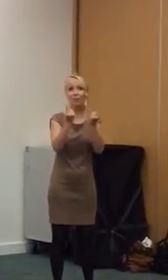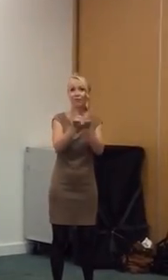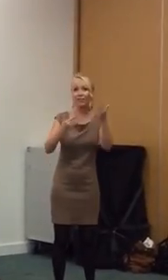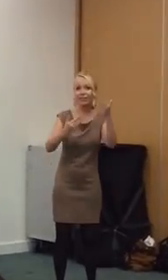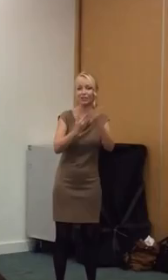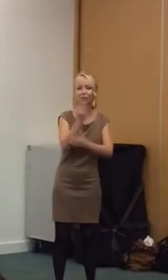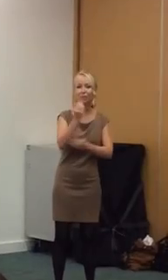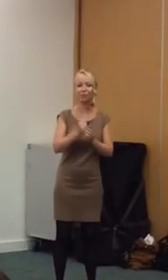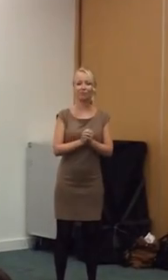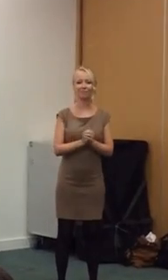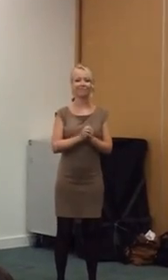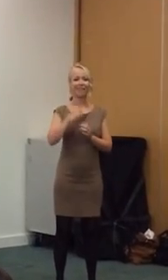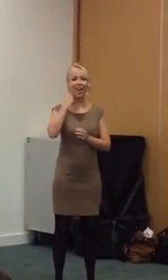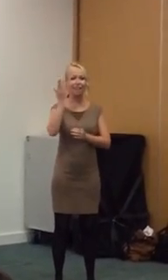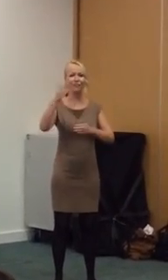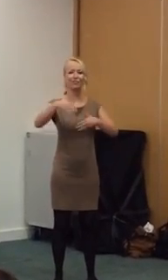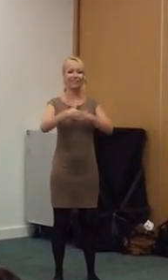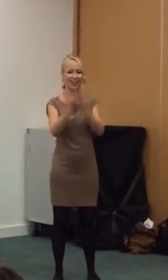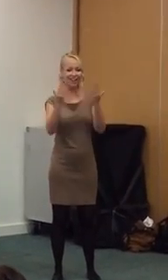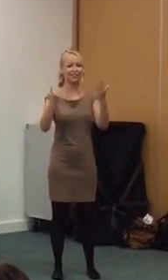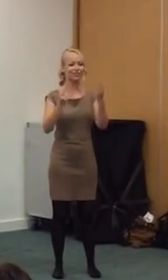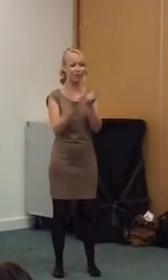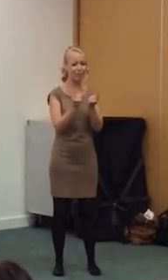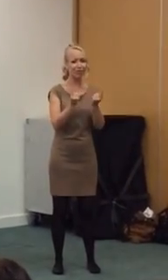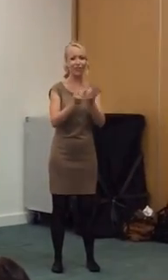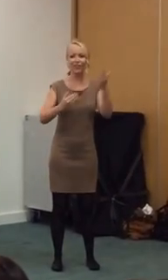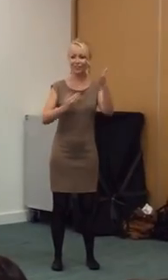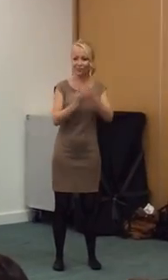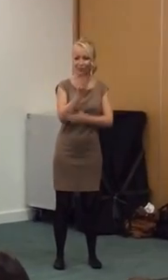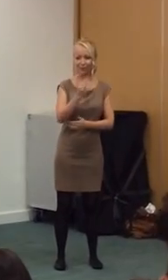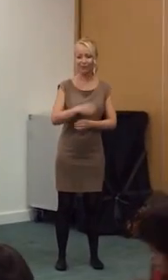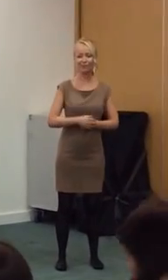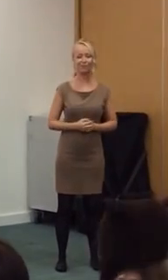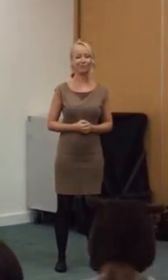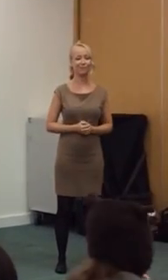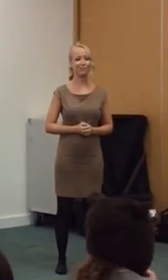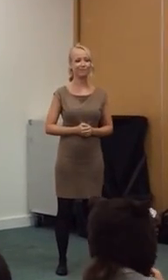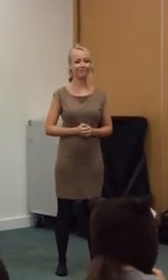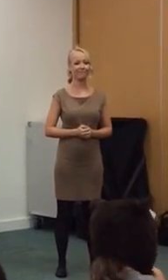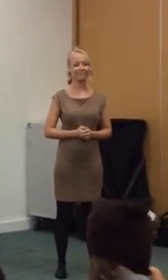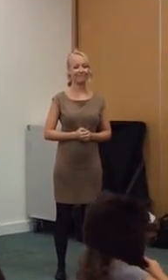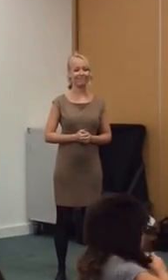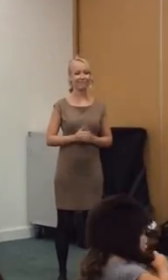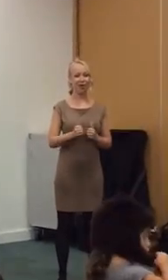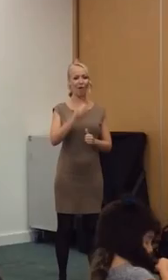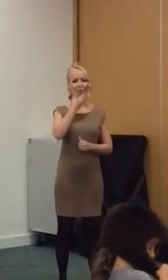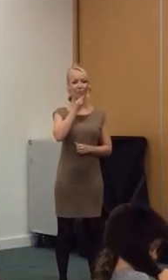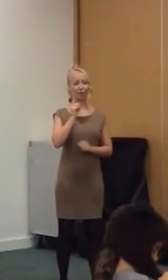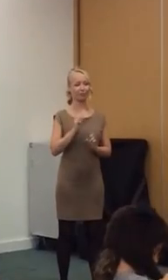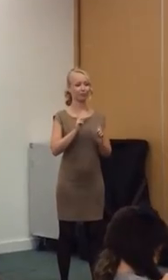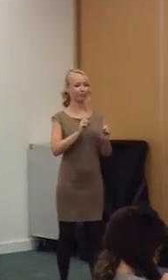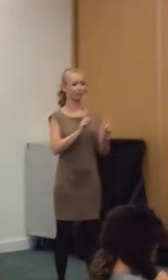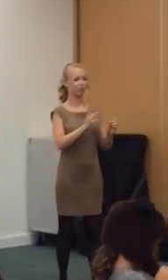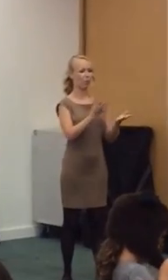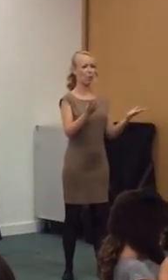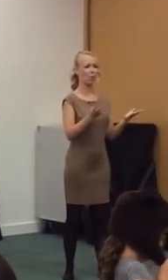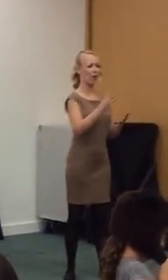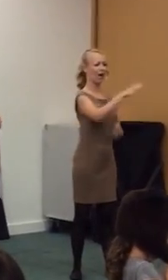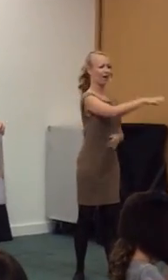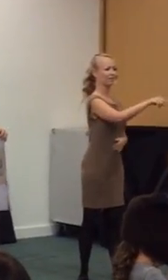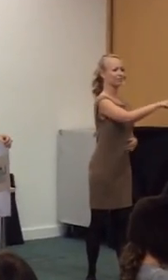Everyone say that with me. Every day there's something new. The kindly man would take them to the local leisure